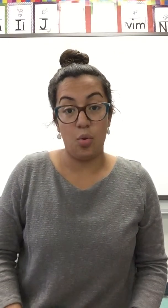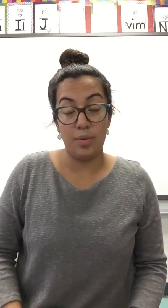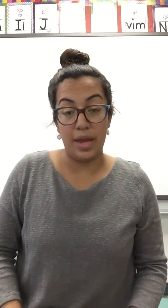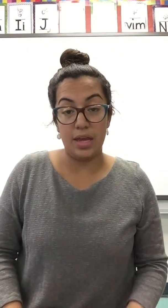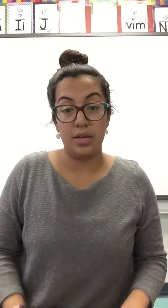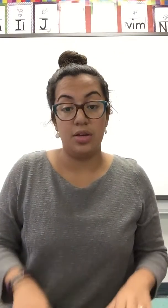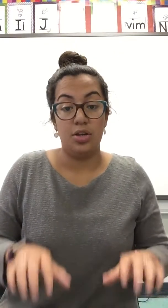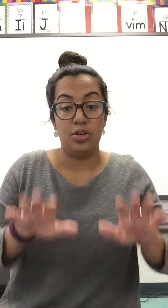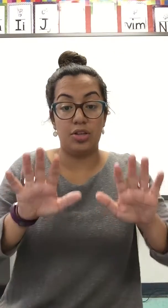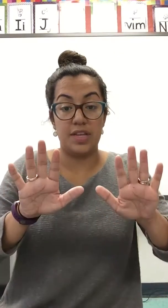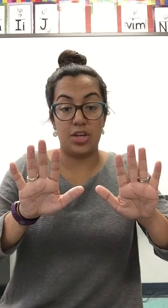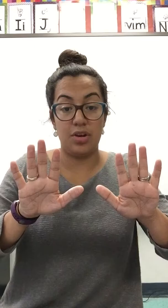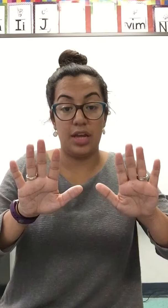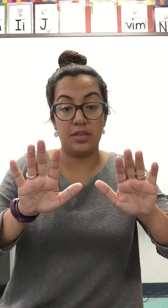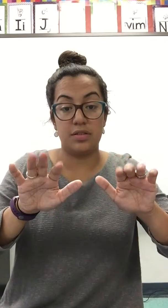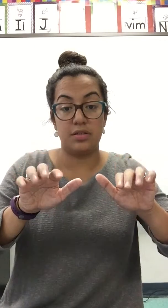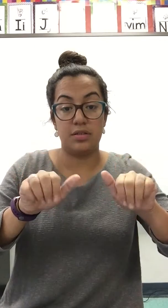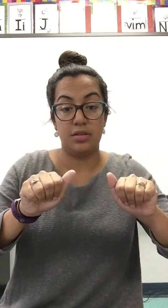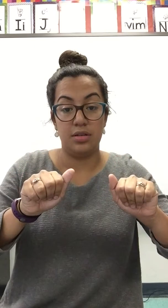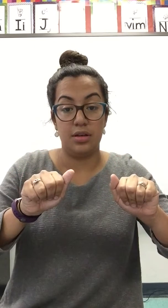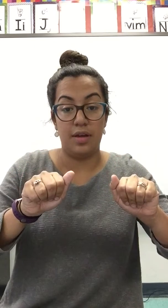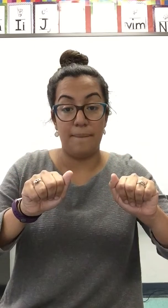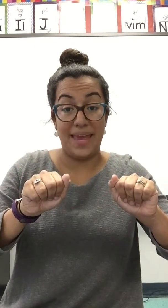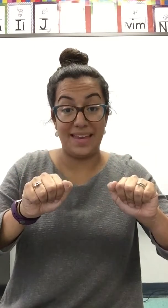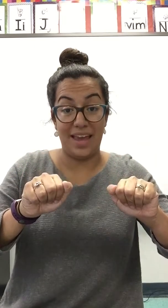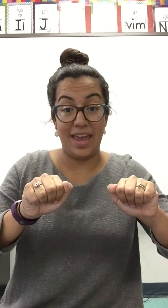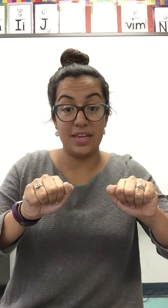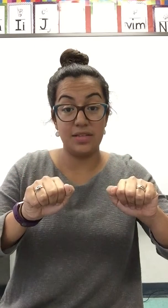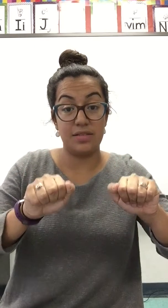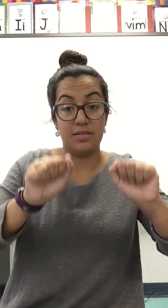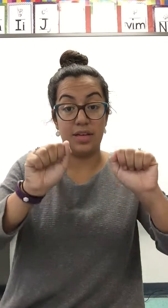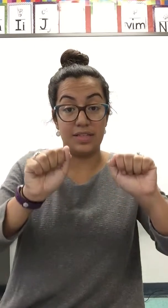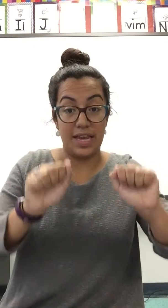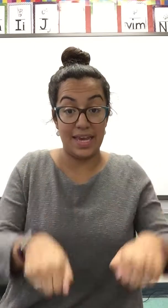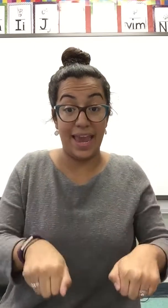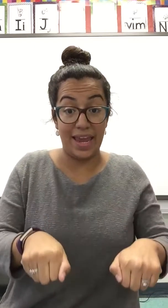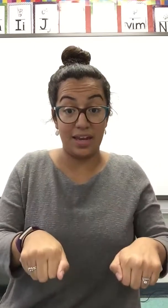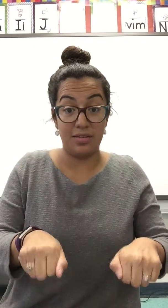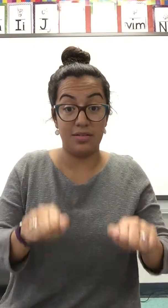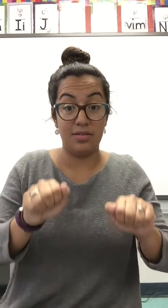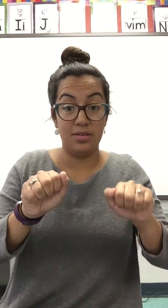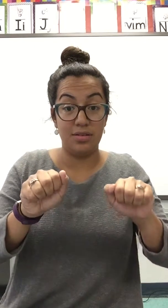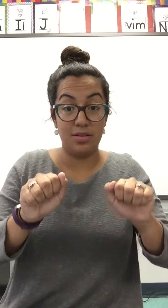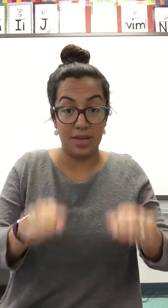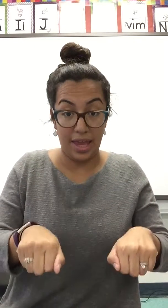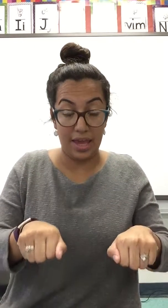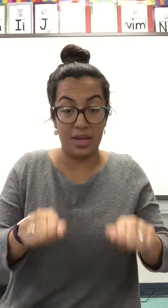Bathroom. So blank face means you have no expressions on your face. So facial